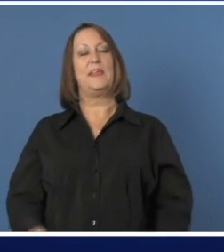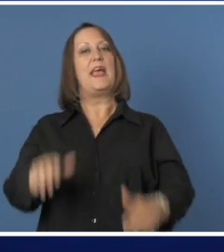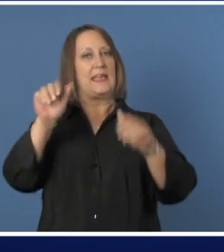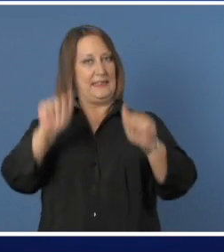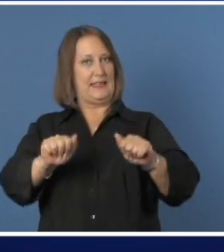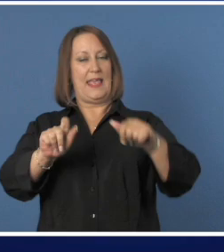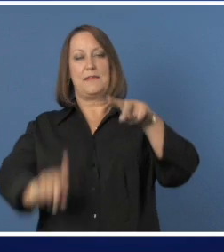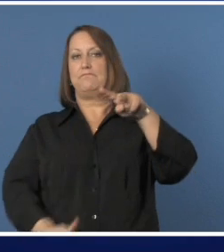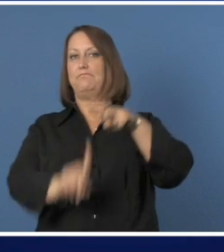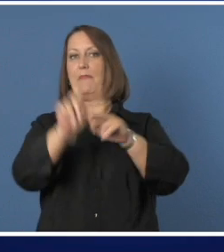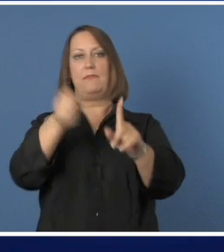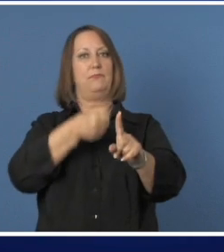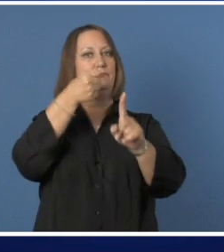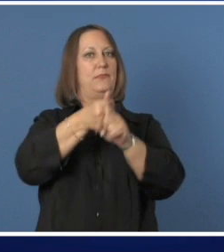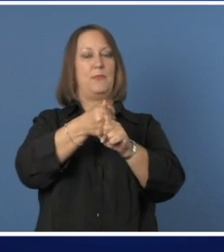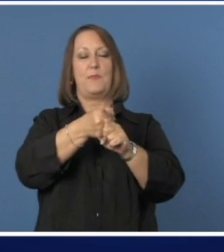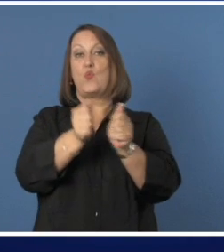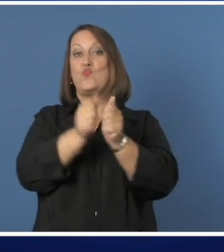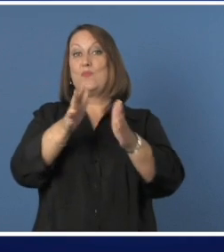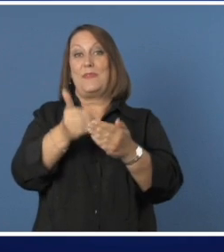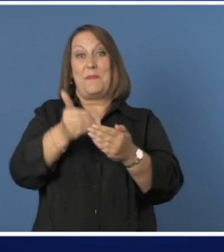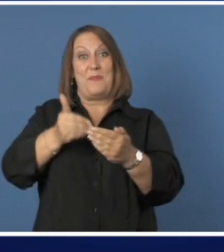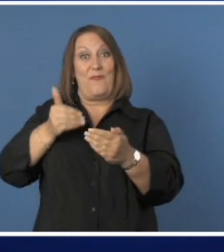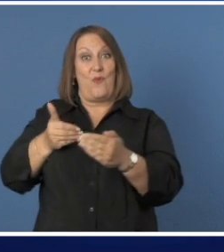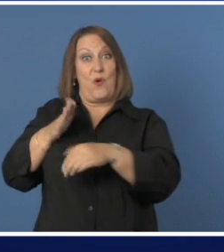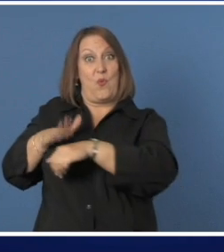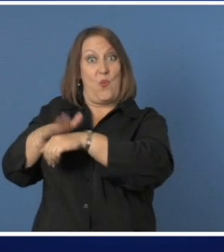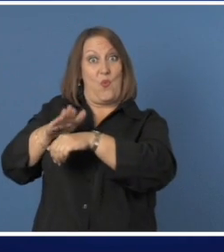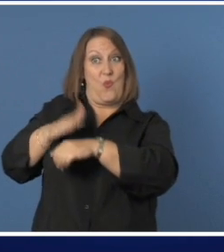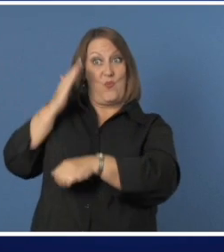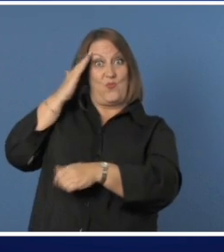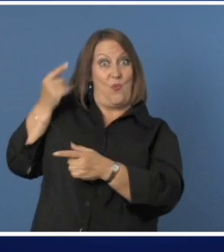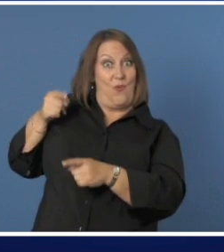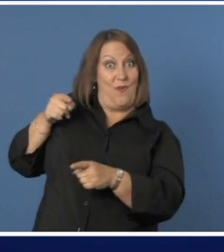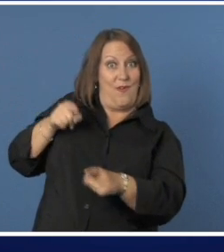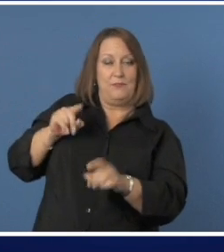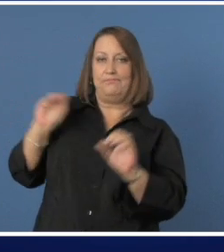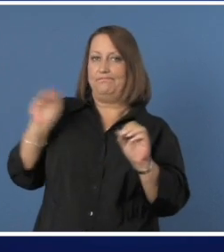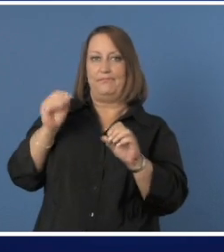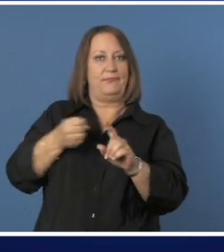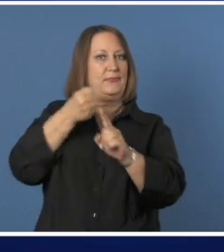they may strike quickly with little or no warning